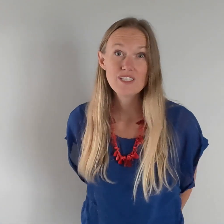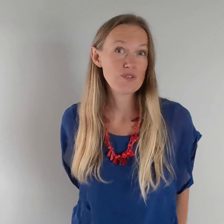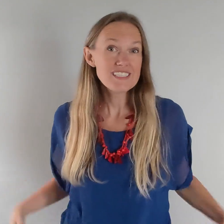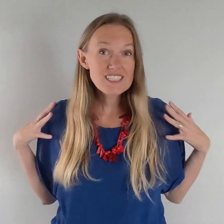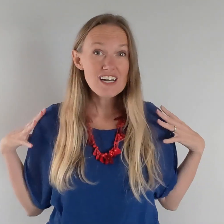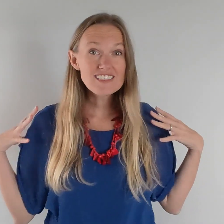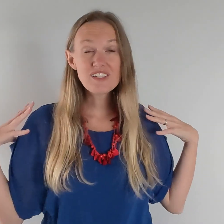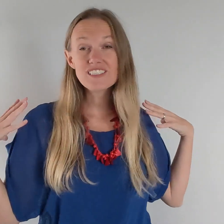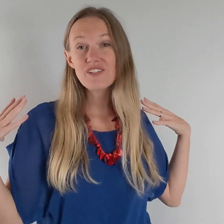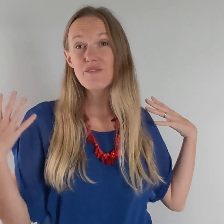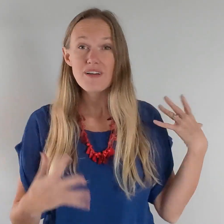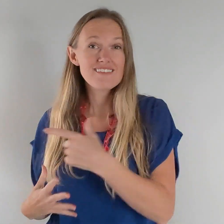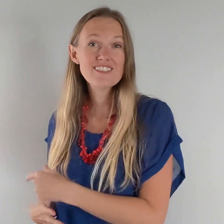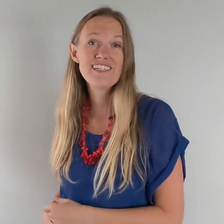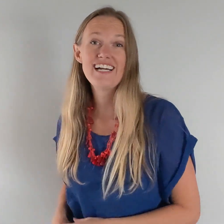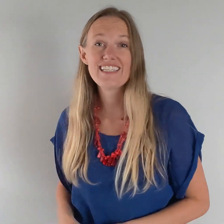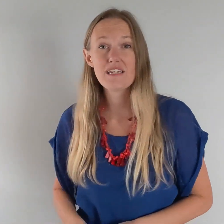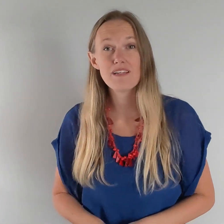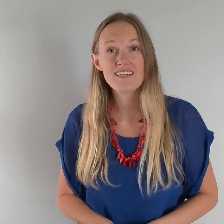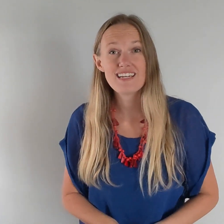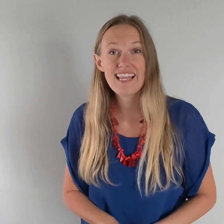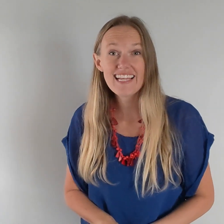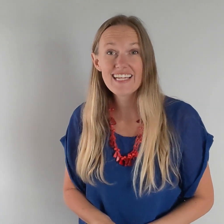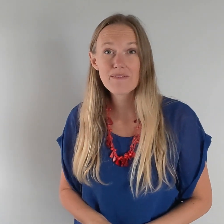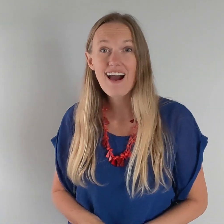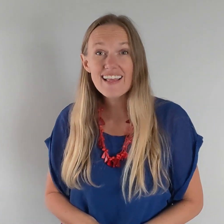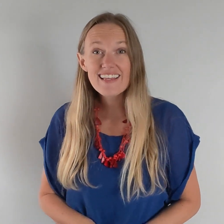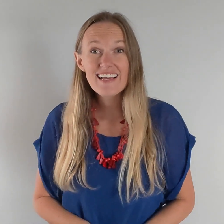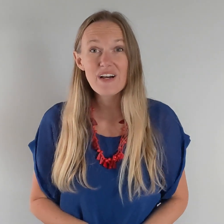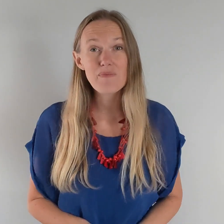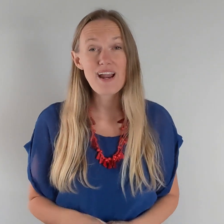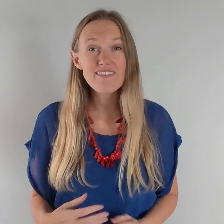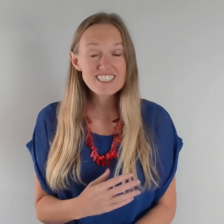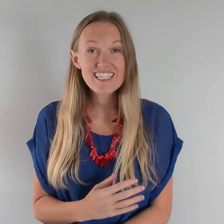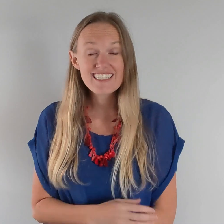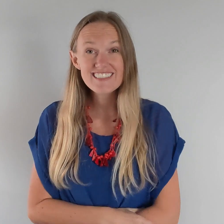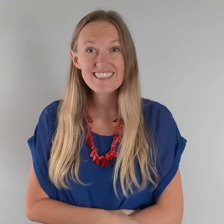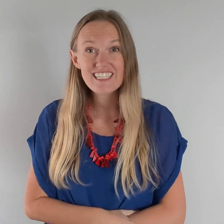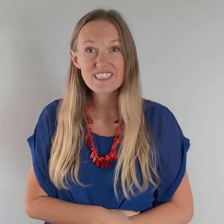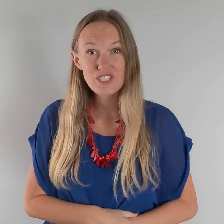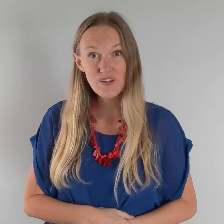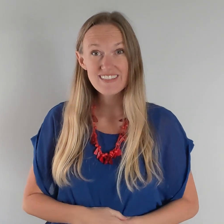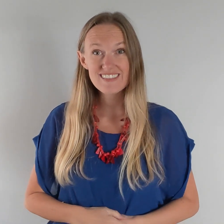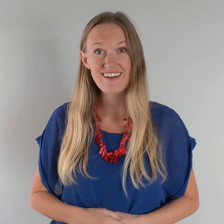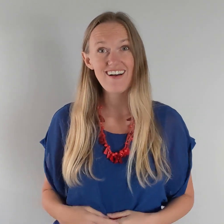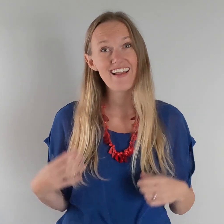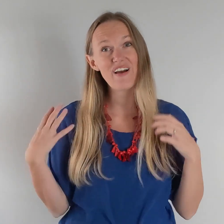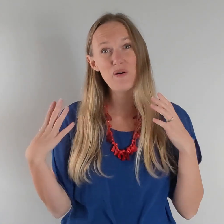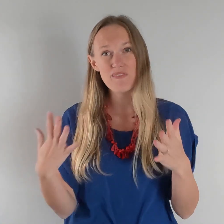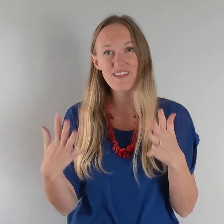So this song, as you guys know, it went out to a young lady named Kylie, and I hope wherever she is that she is enjoying this song, and I hope that